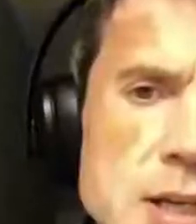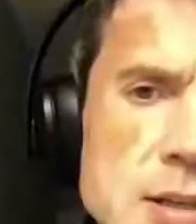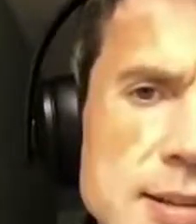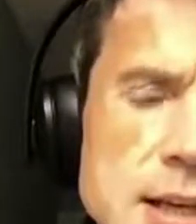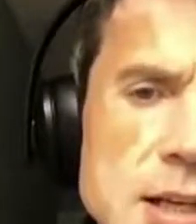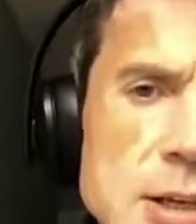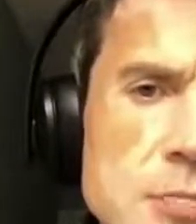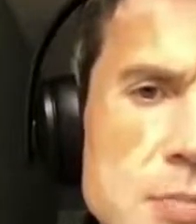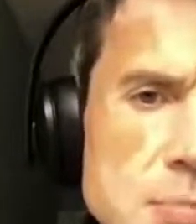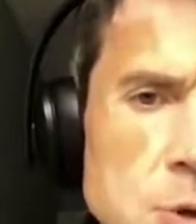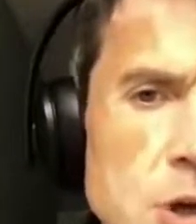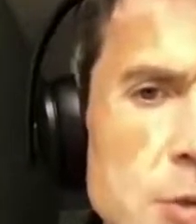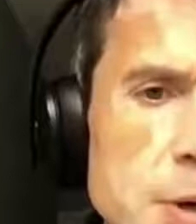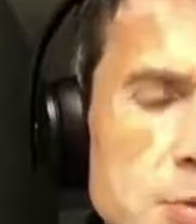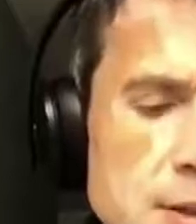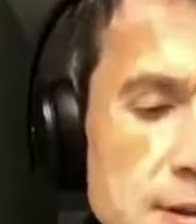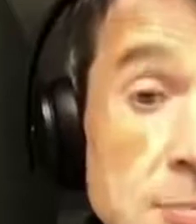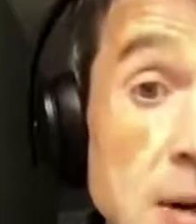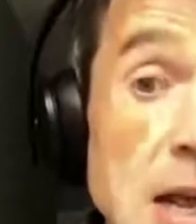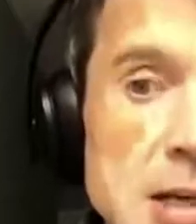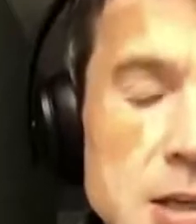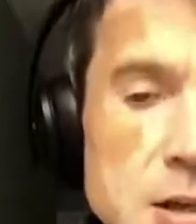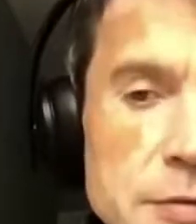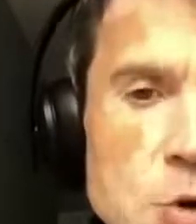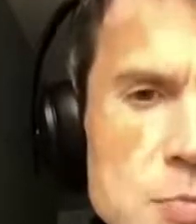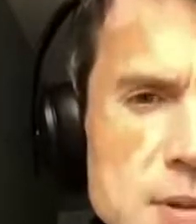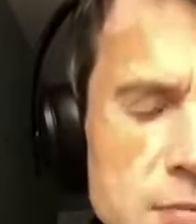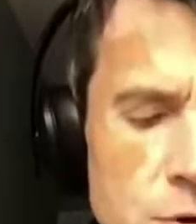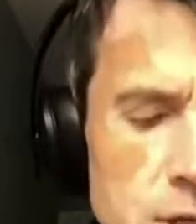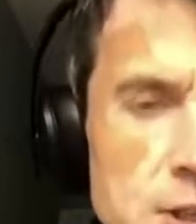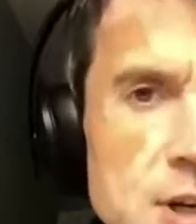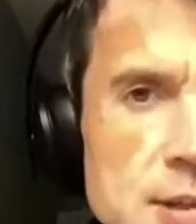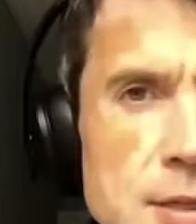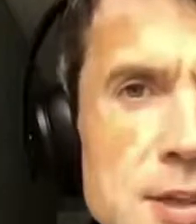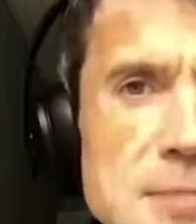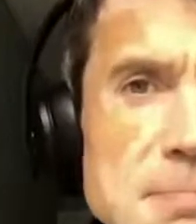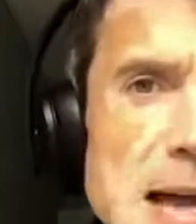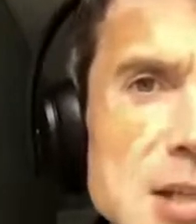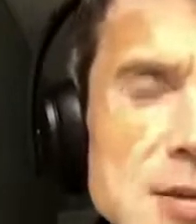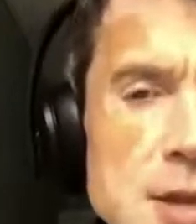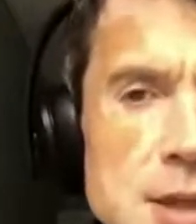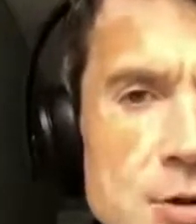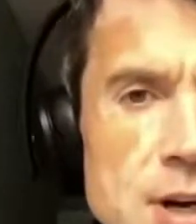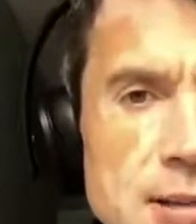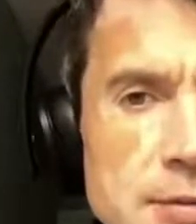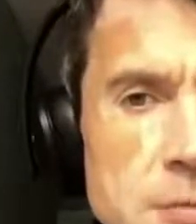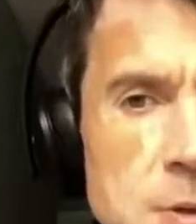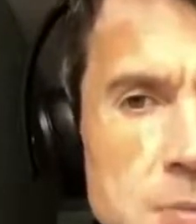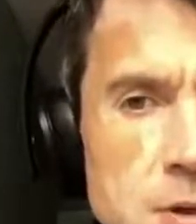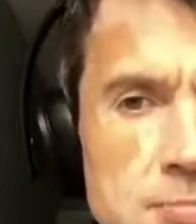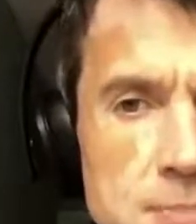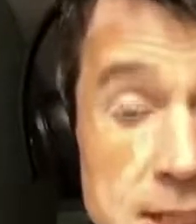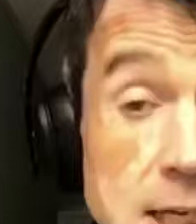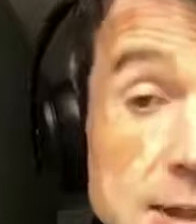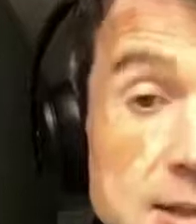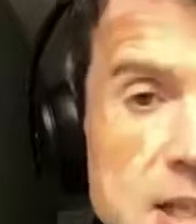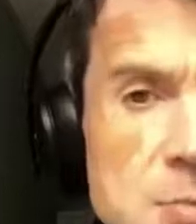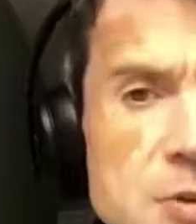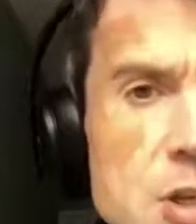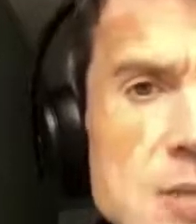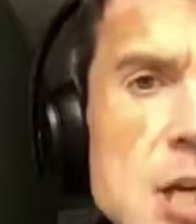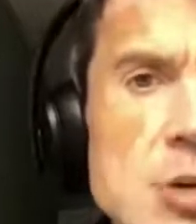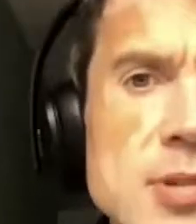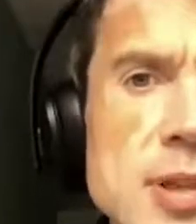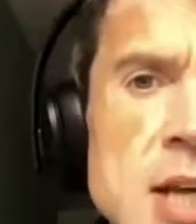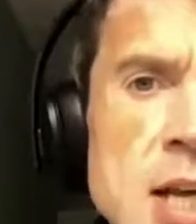Diolch. Secondly, you've spoken a lot about the supply of homes. You've not really addressed the demand that there is for people, particularly this